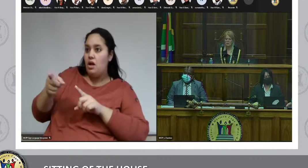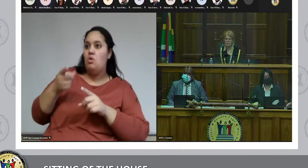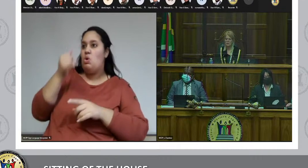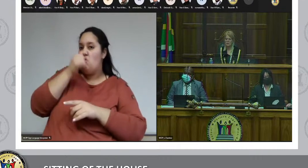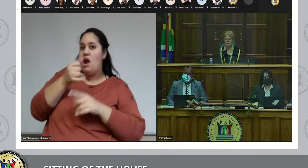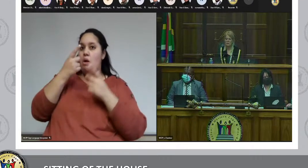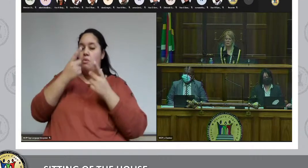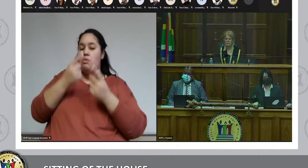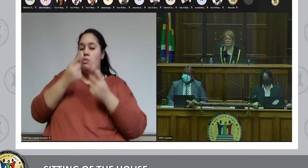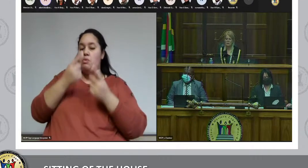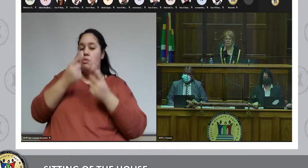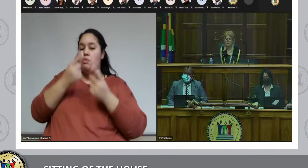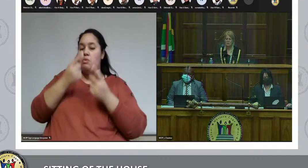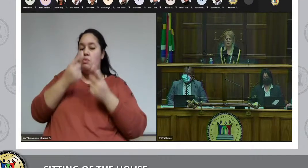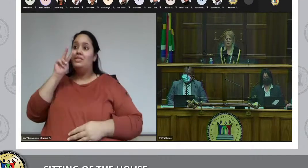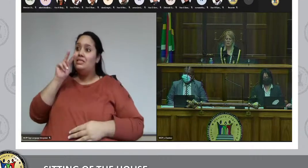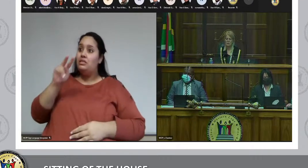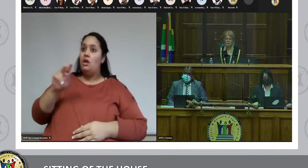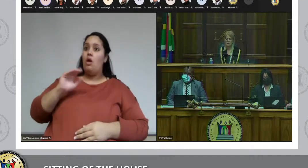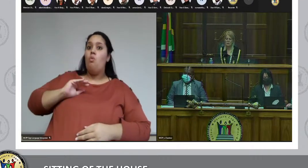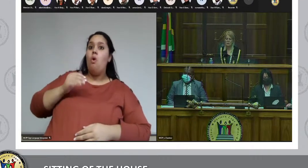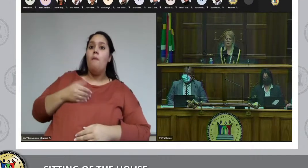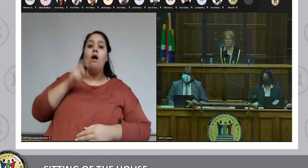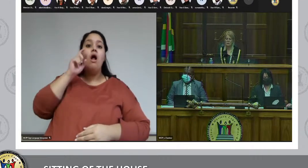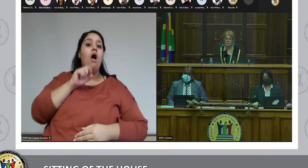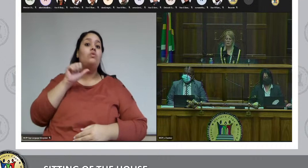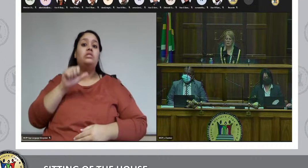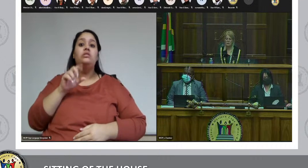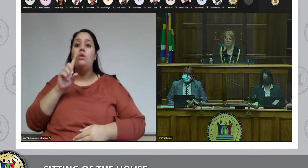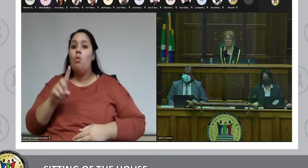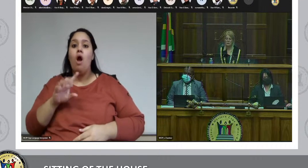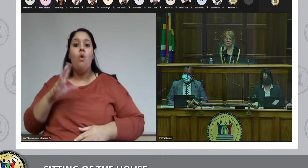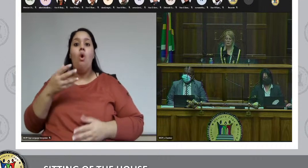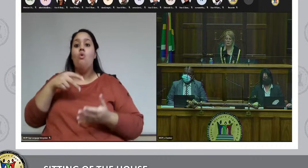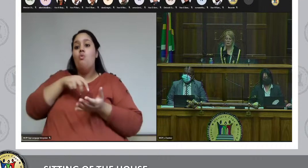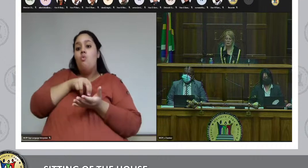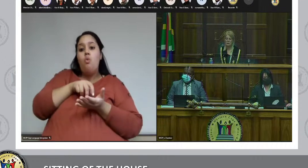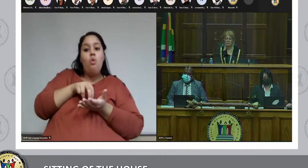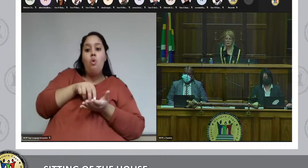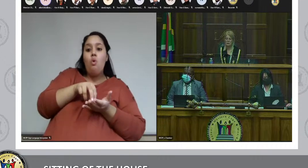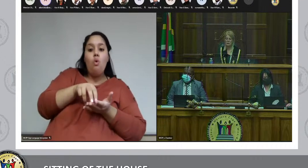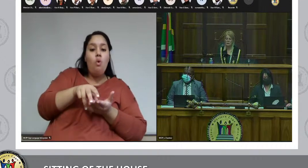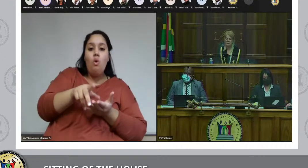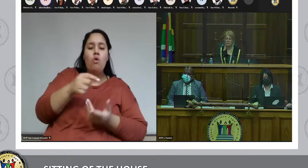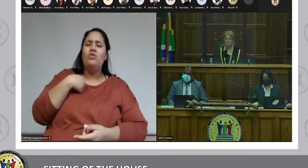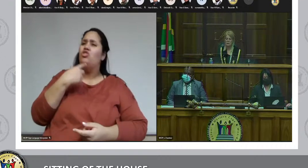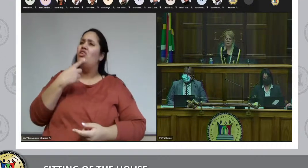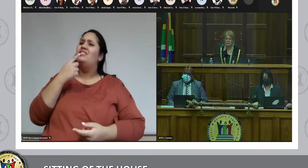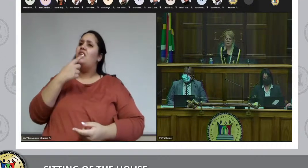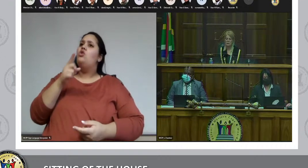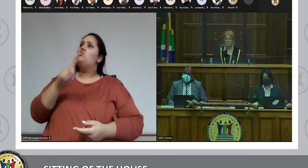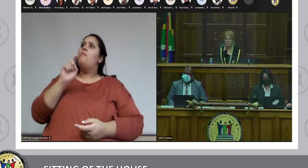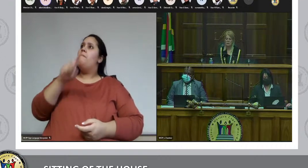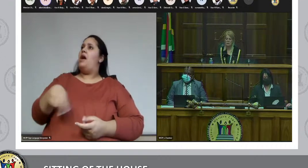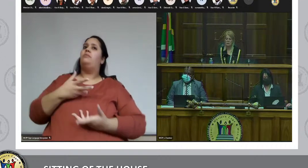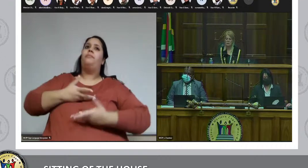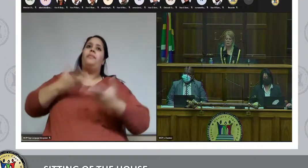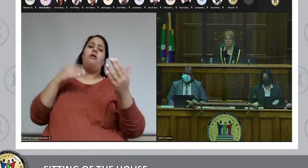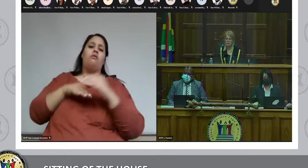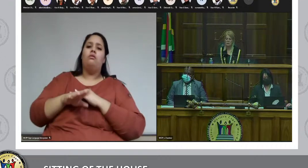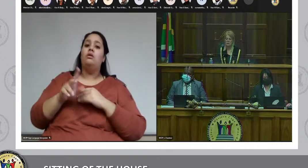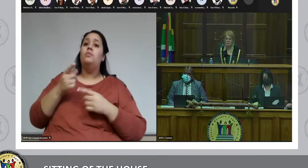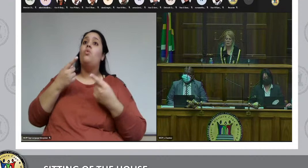crime. While you see the lady of 61, while you're busy walking down the road, we're not saying you must not go out of your way. We say while